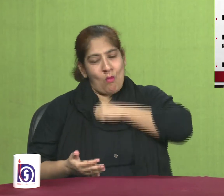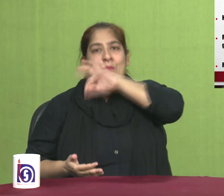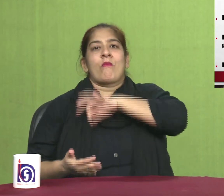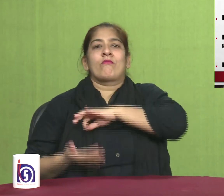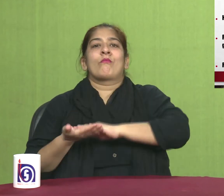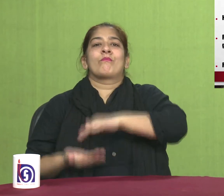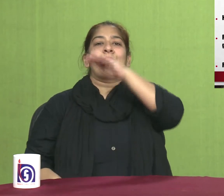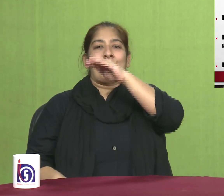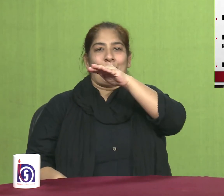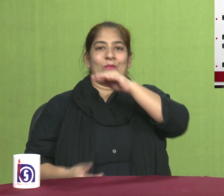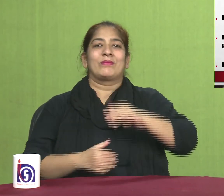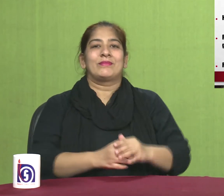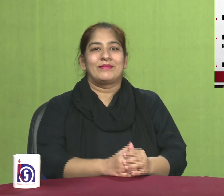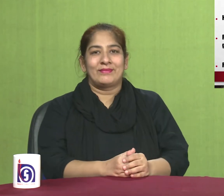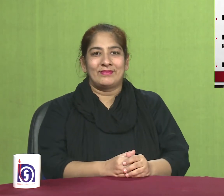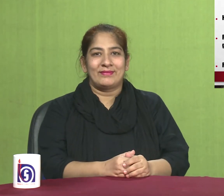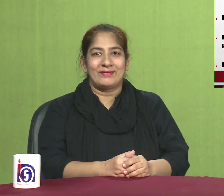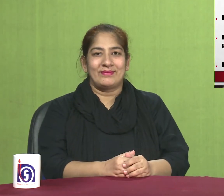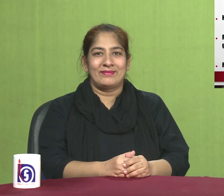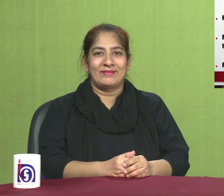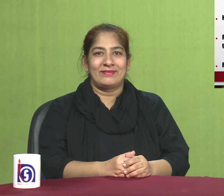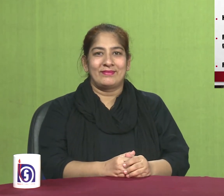greater than the interest payment.